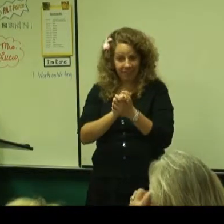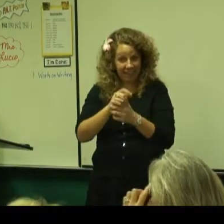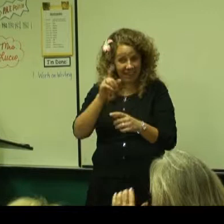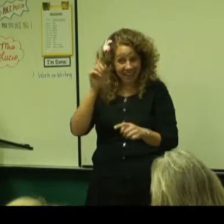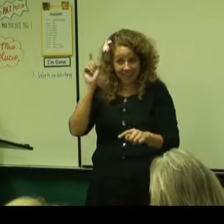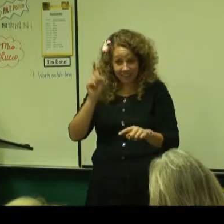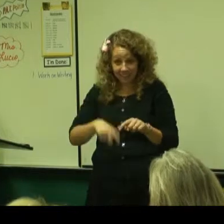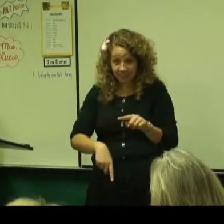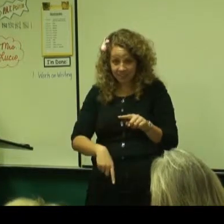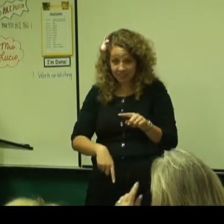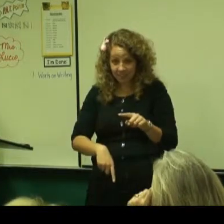can't,